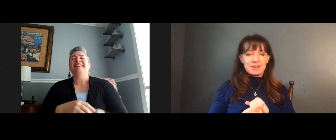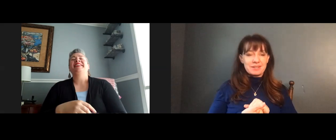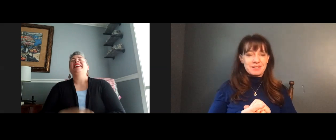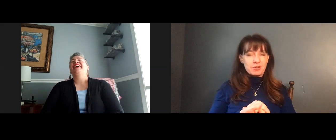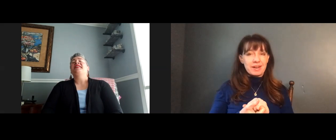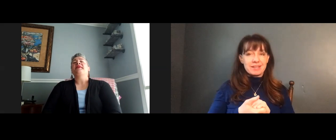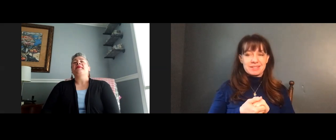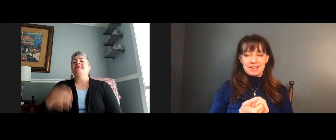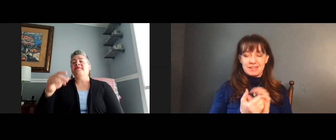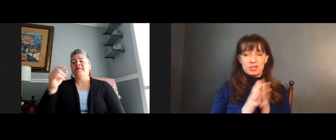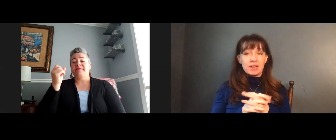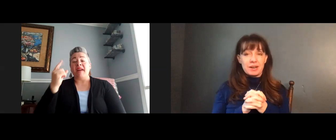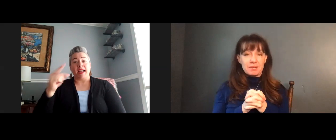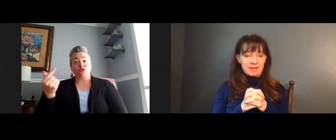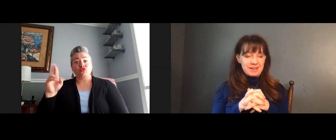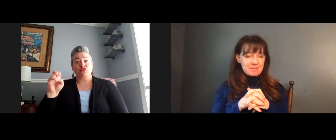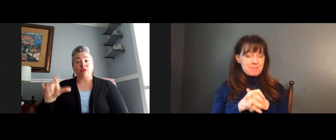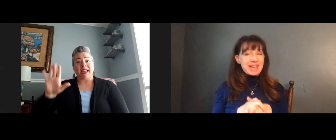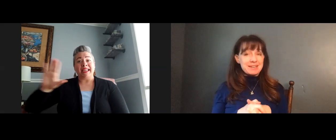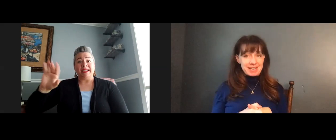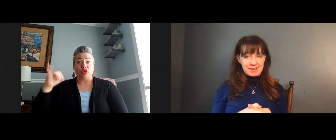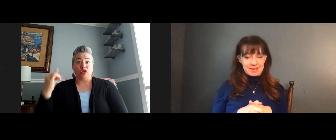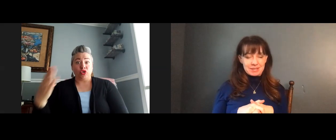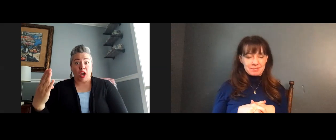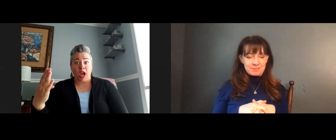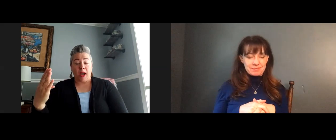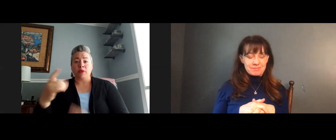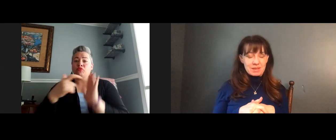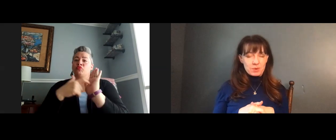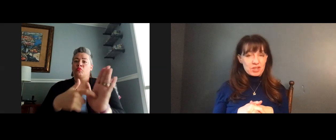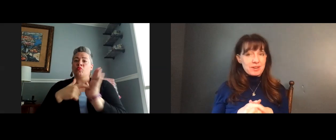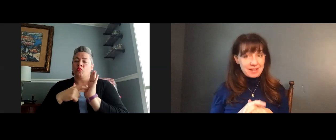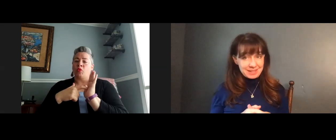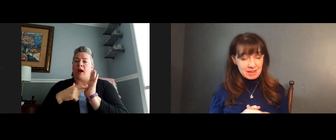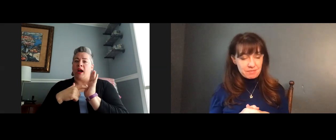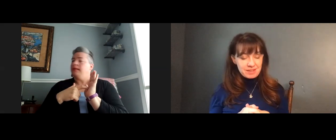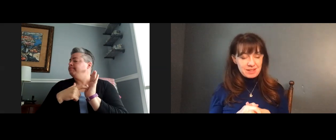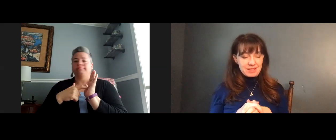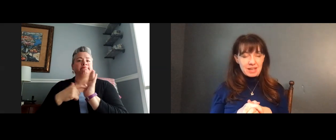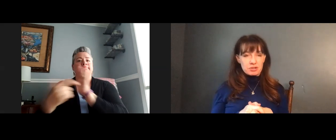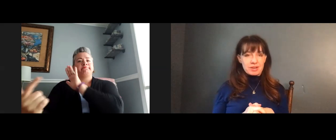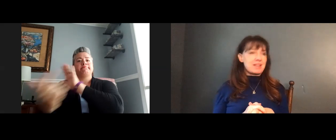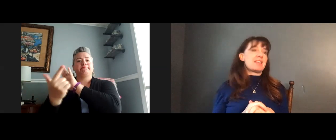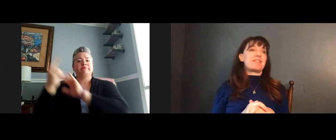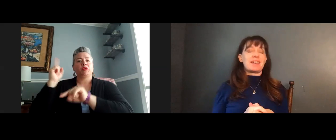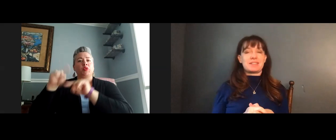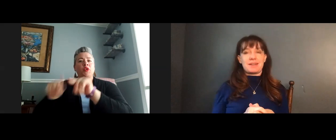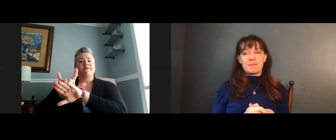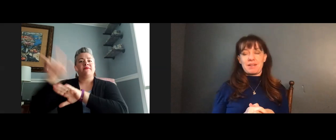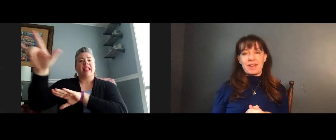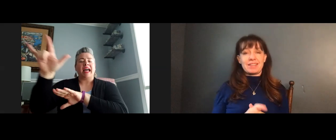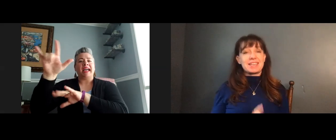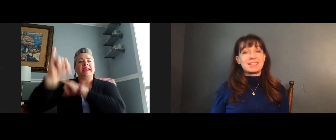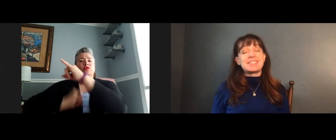until greg's uh job mandated that we could not leave the country that